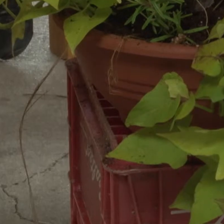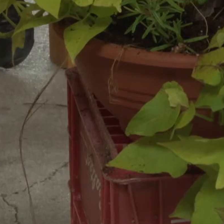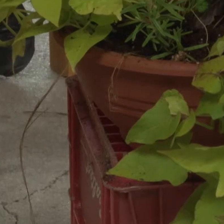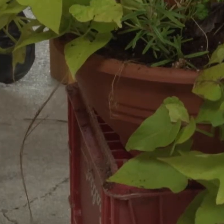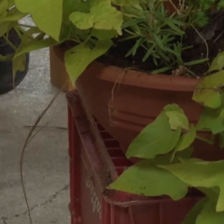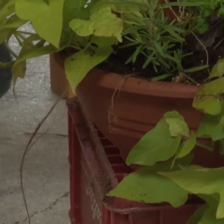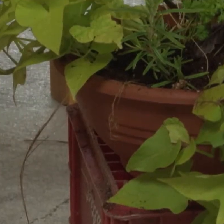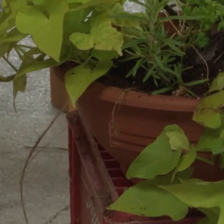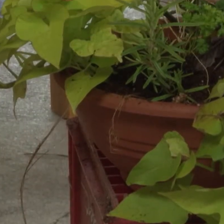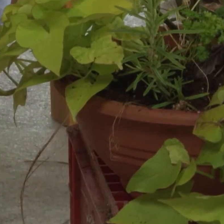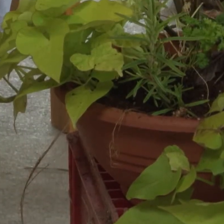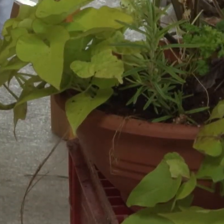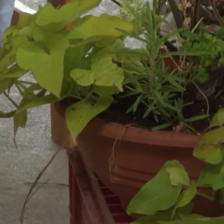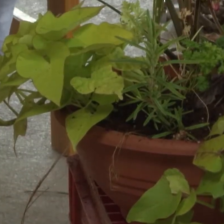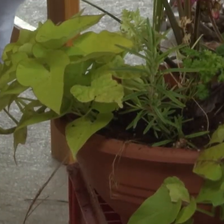there's a planter done.